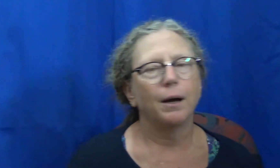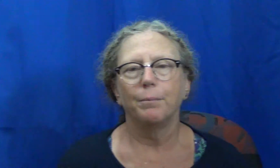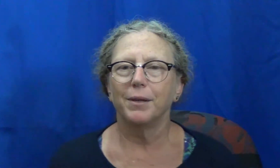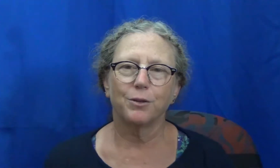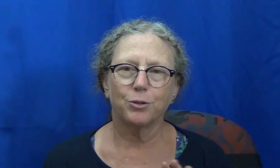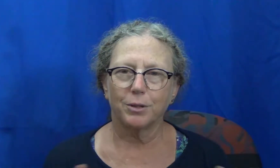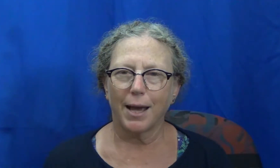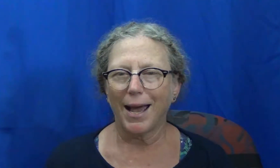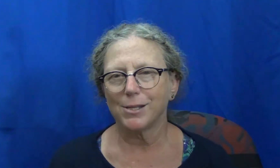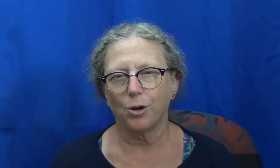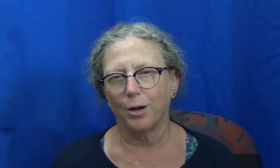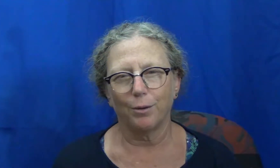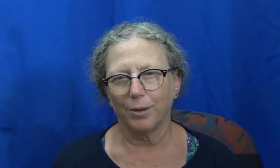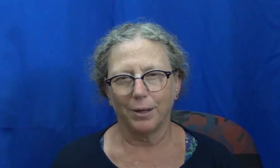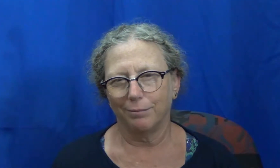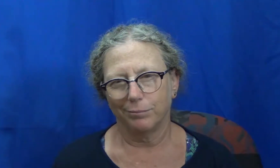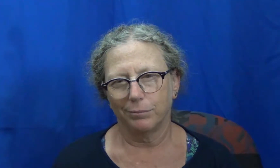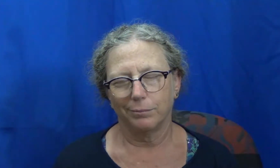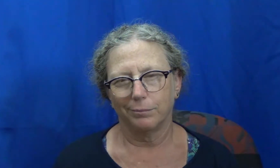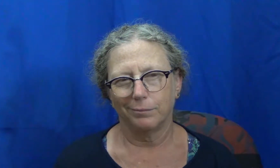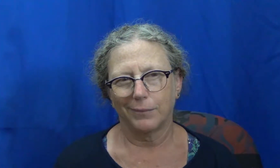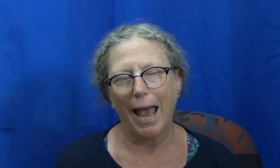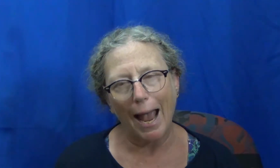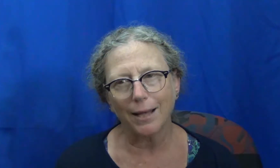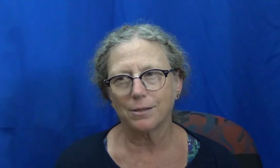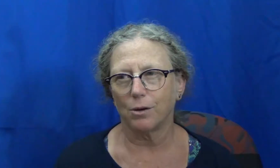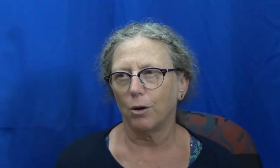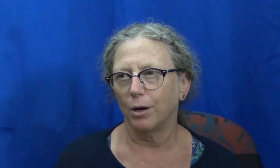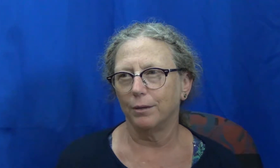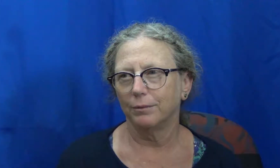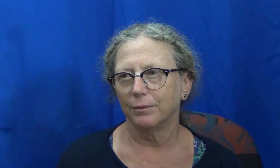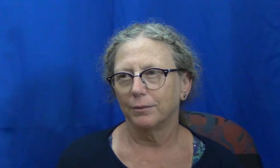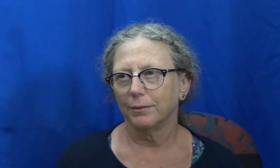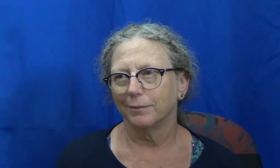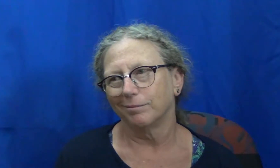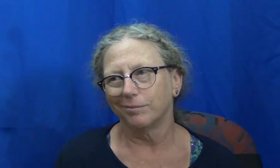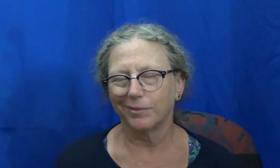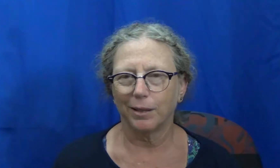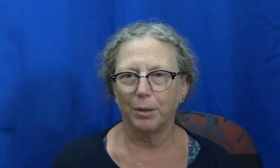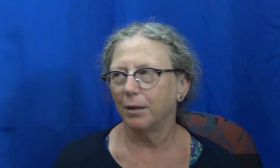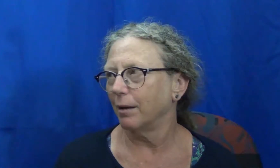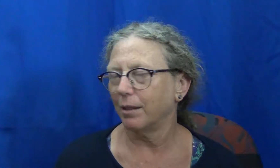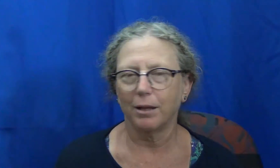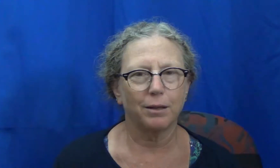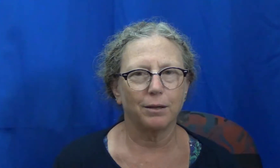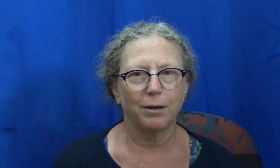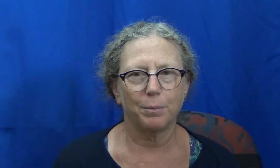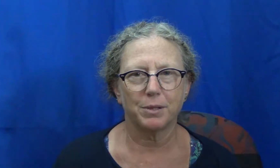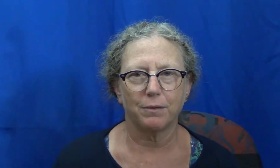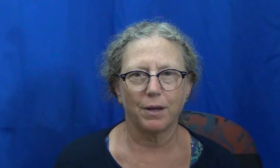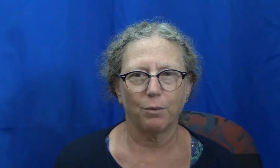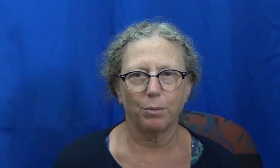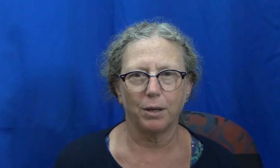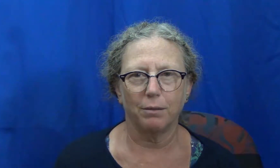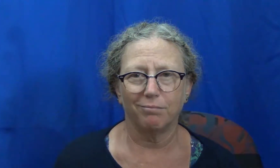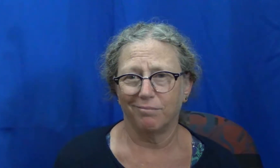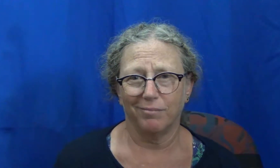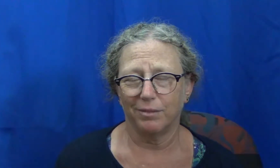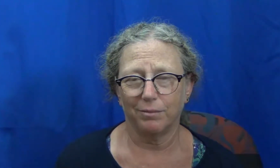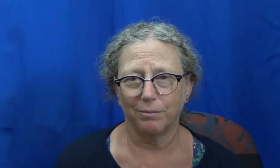The other has on are really has on. I mean, I think the opposite of that would be